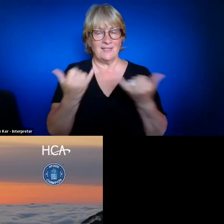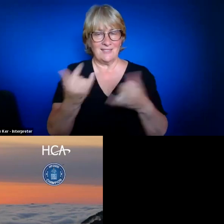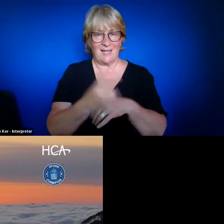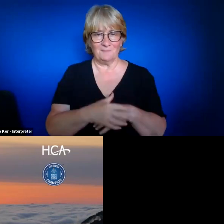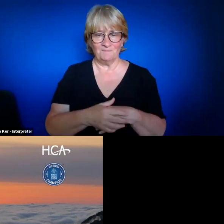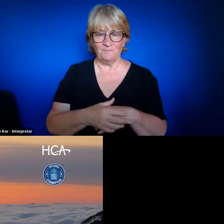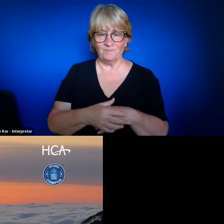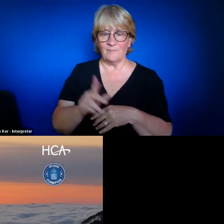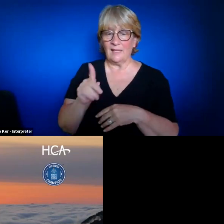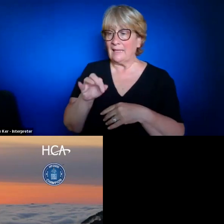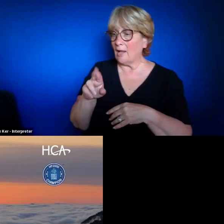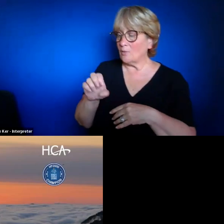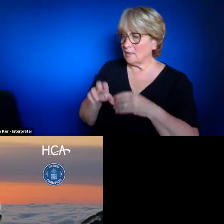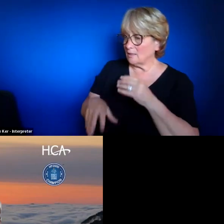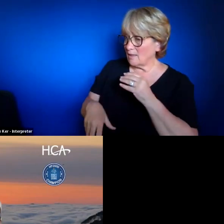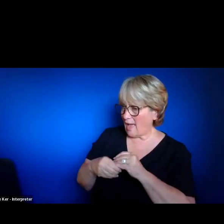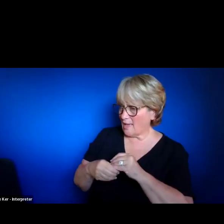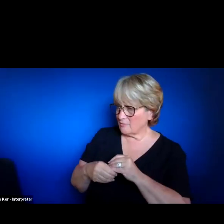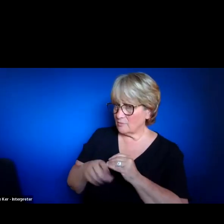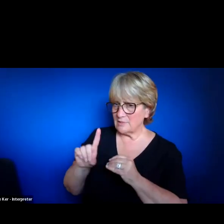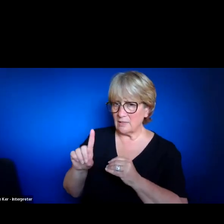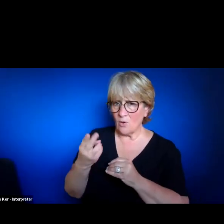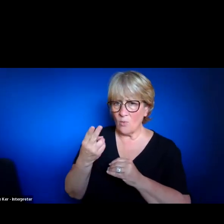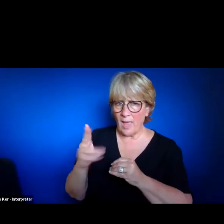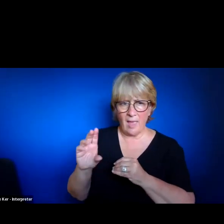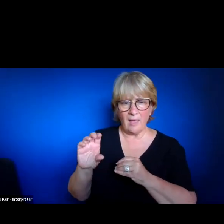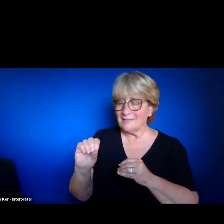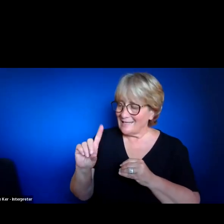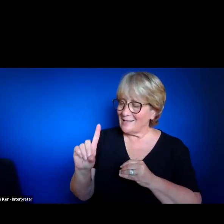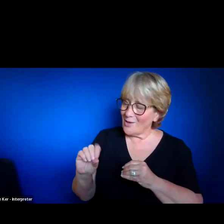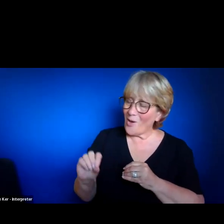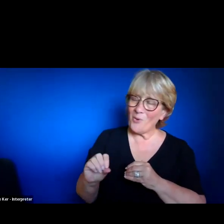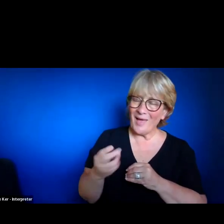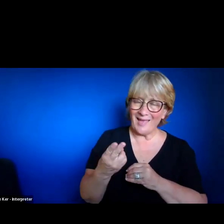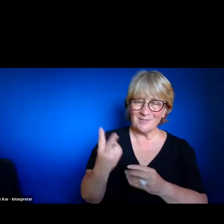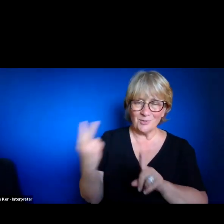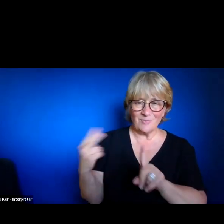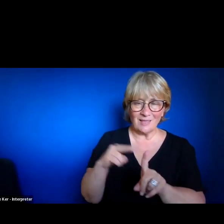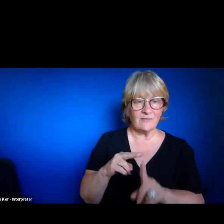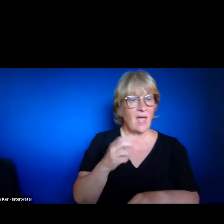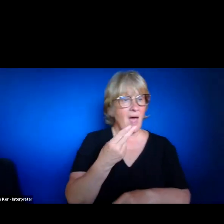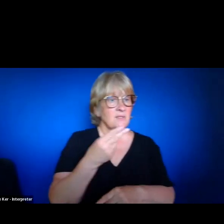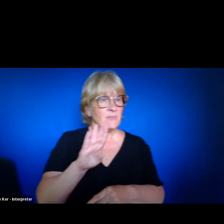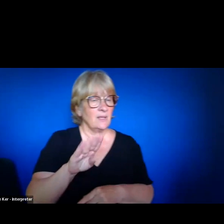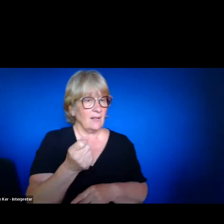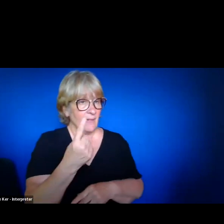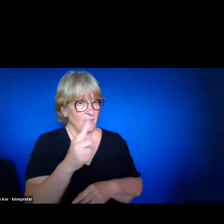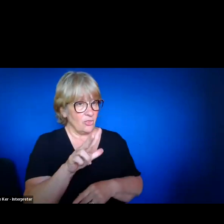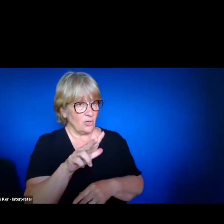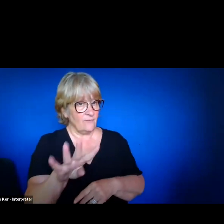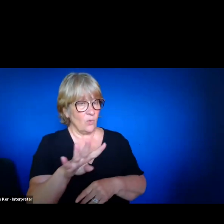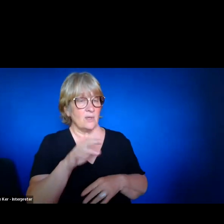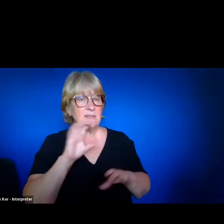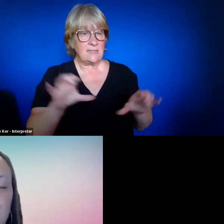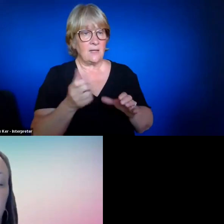Carrie, Michelle, you have anything to add to that from DOH perspective? Yeah, I can say House Bill 1134 did a